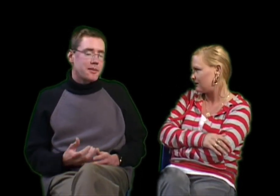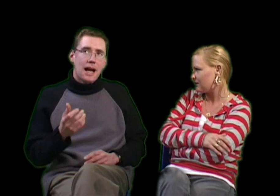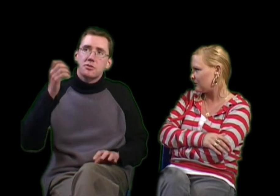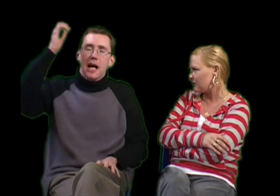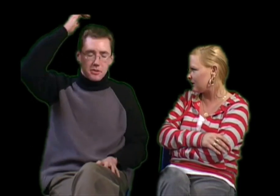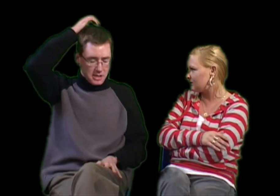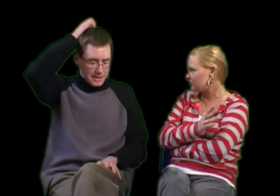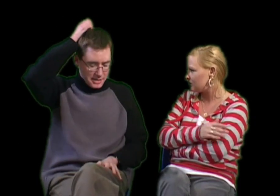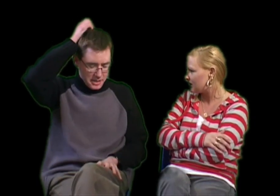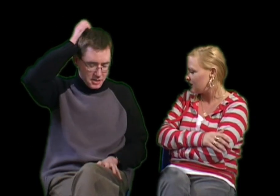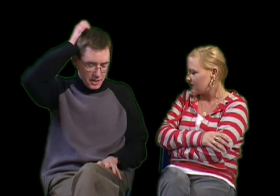mean, I'm just slightly concerned, you know.